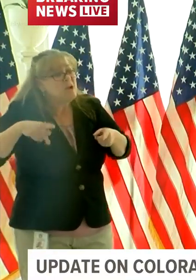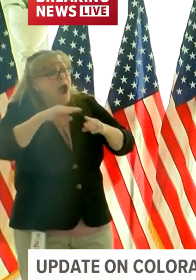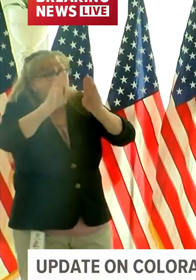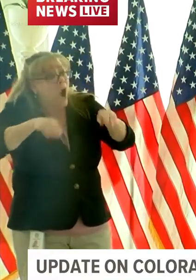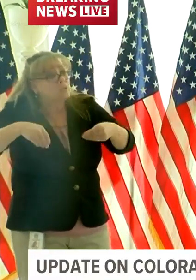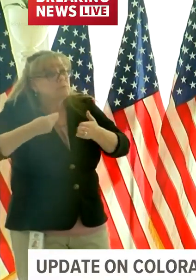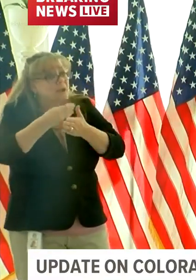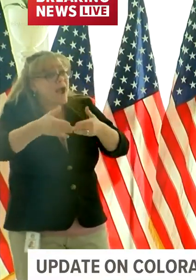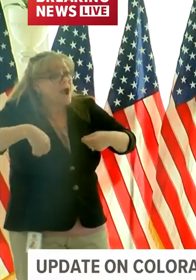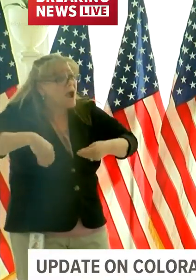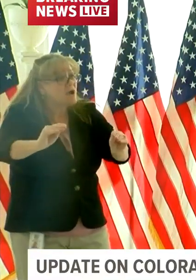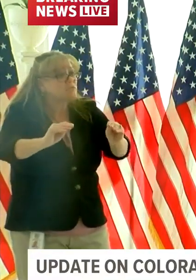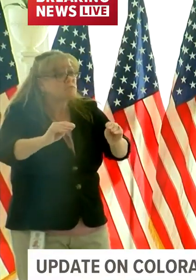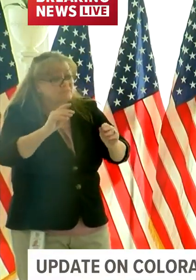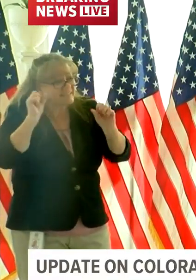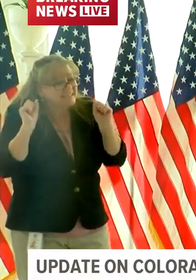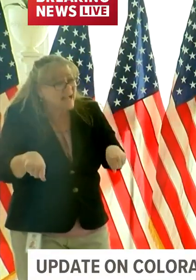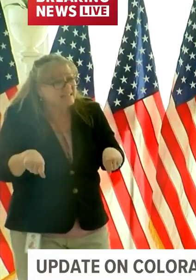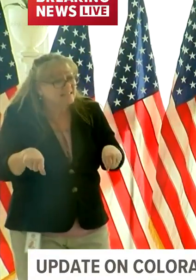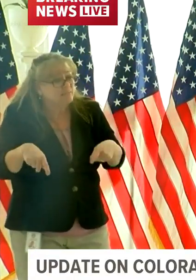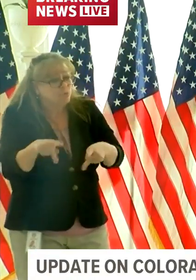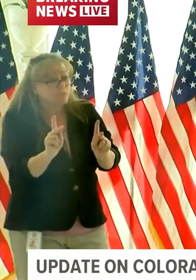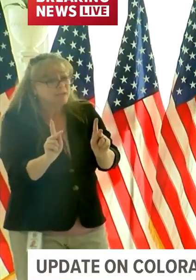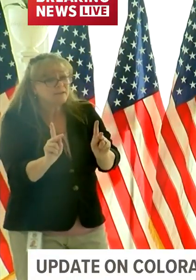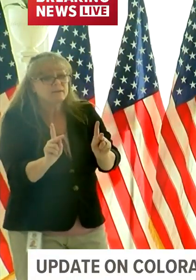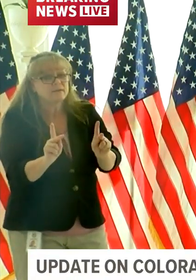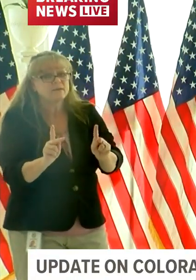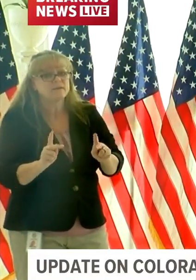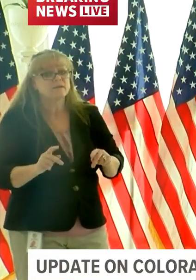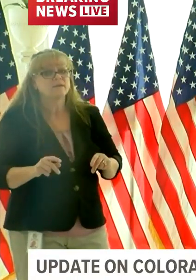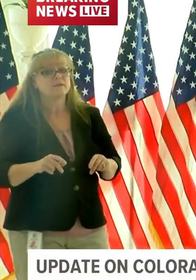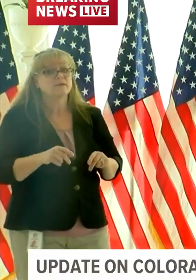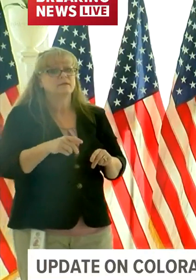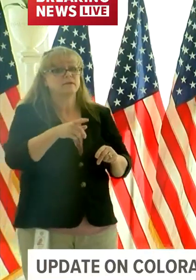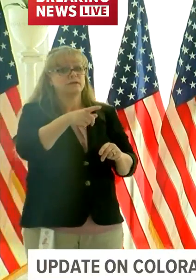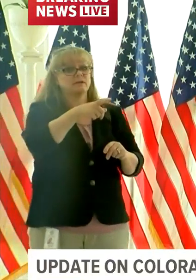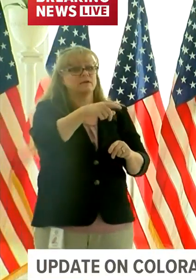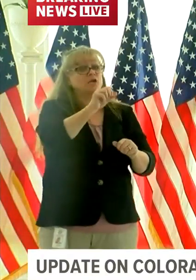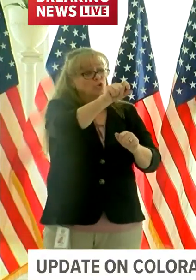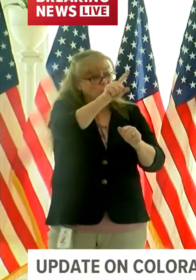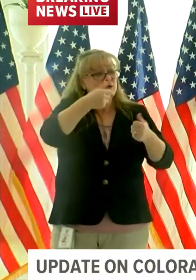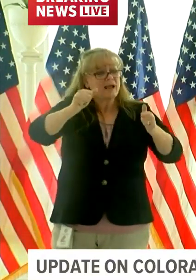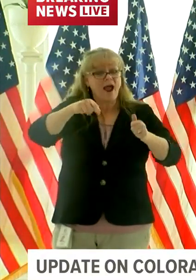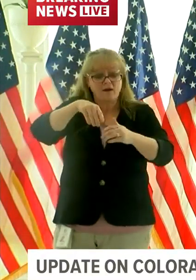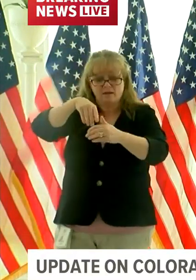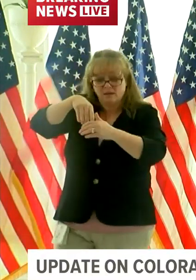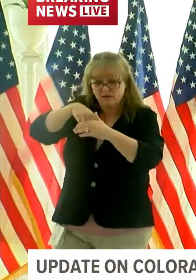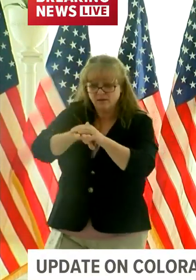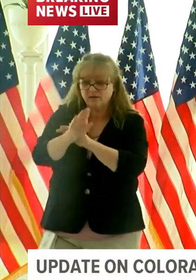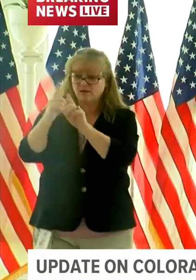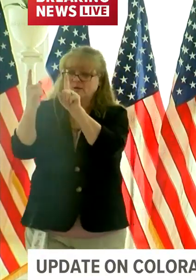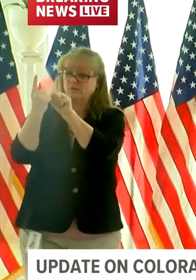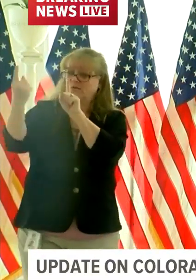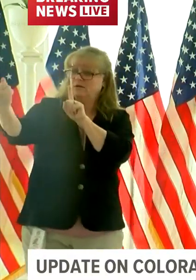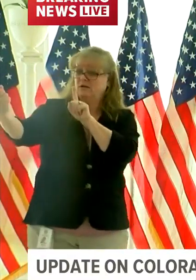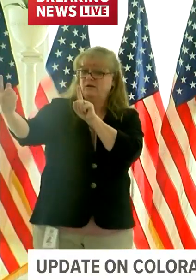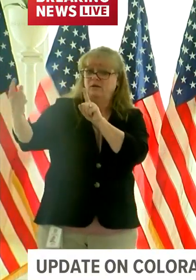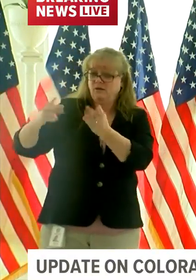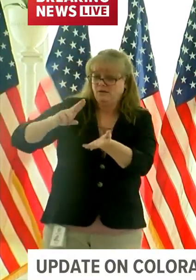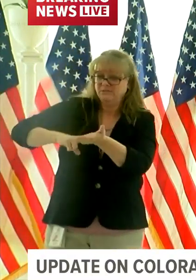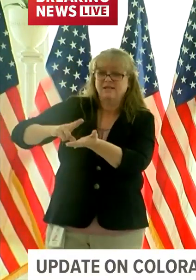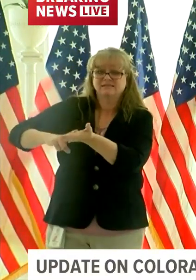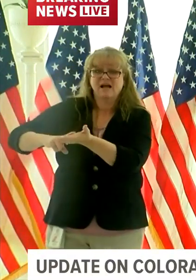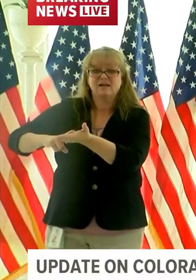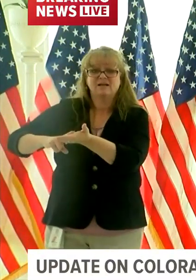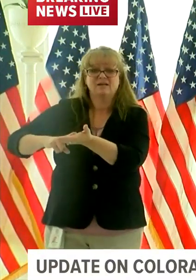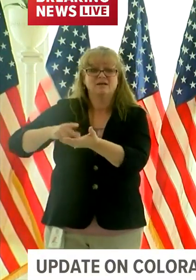And actually the closings can actually be attended in person. The notaries can notarize virtually. If there is